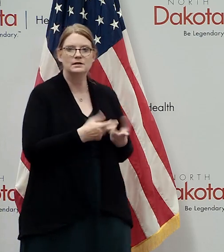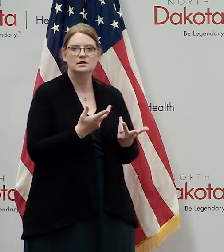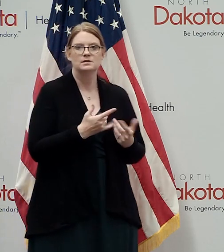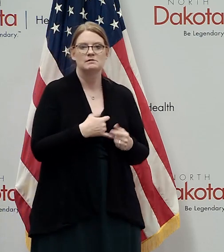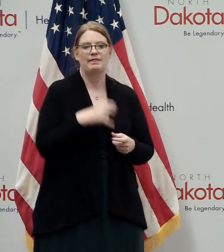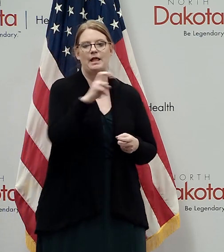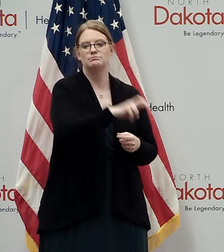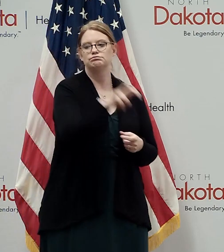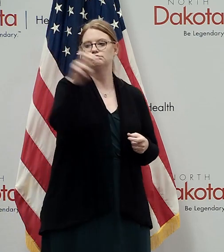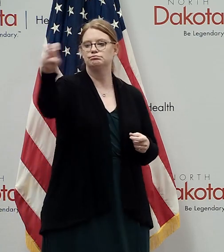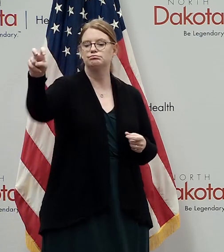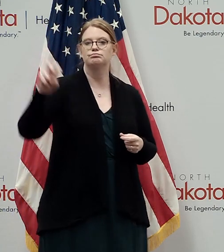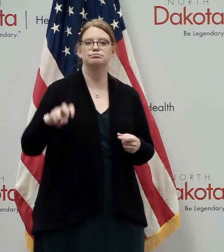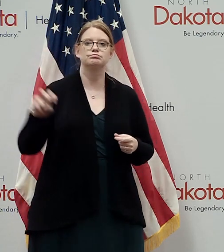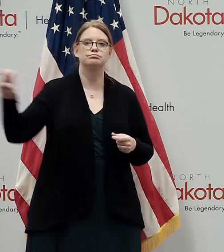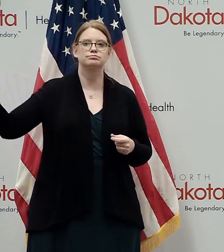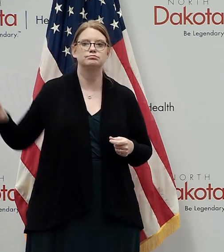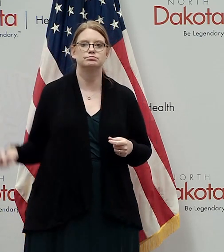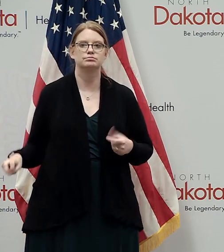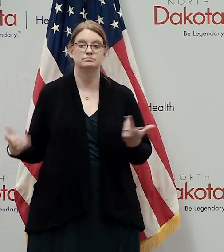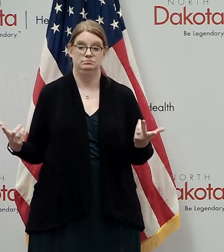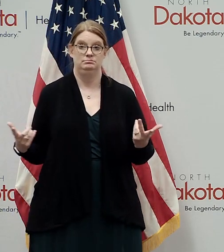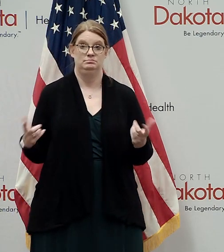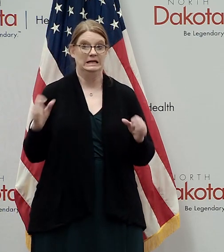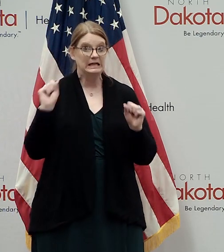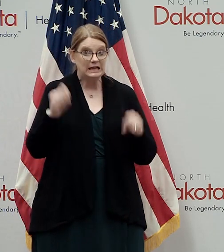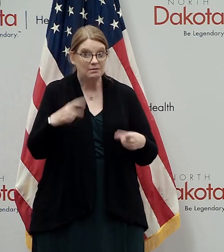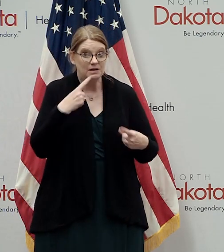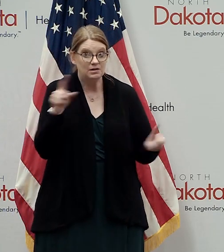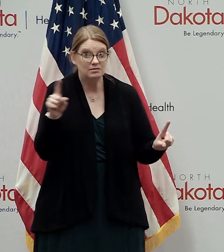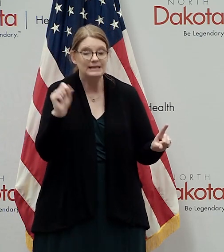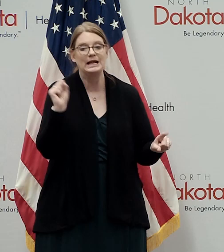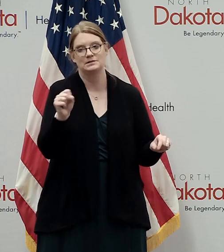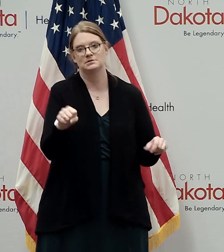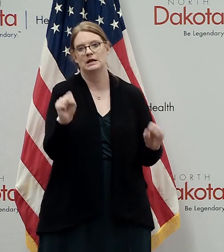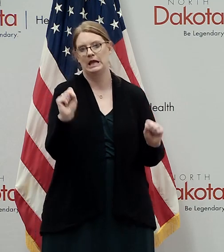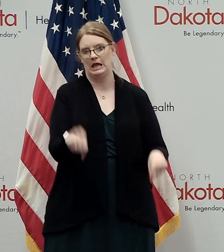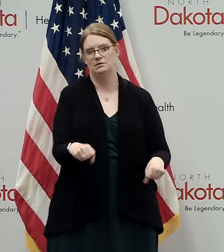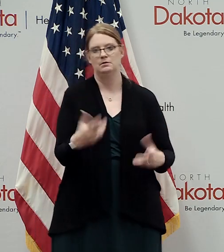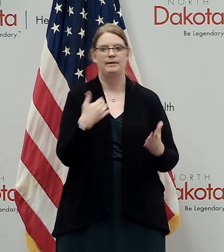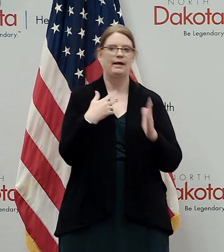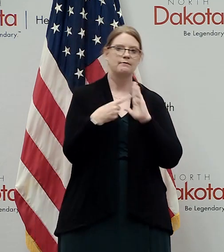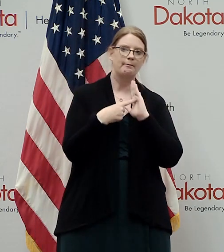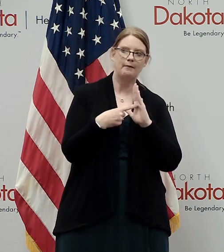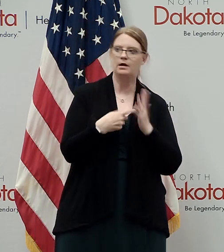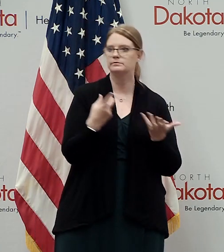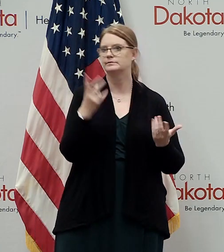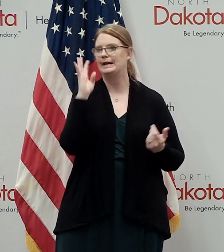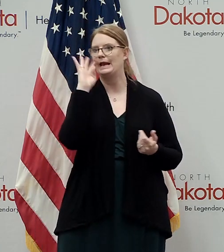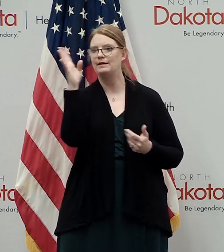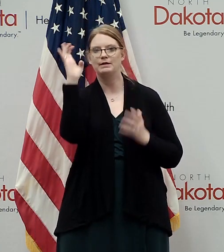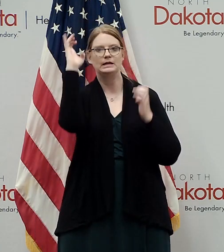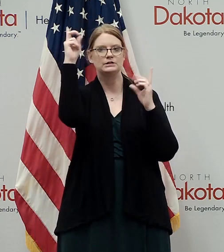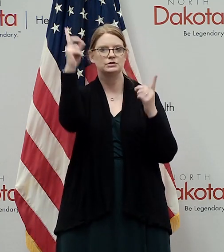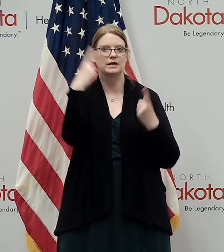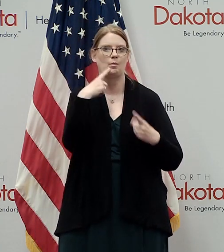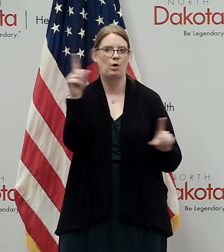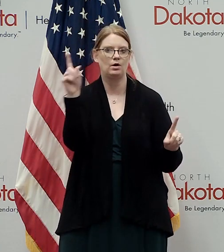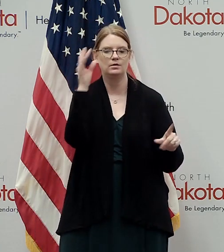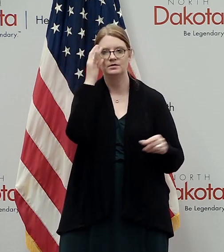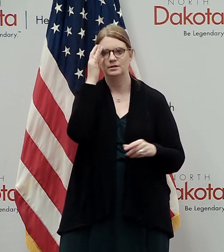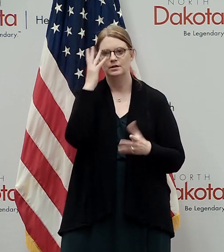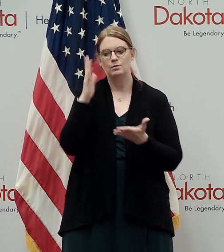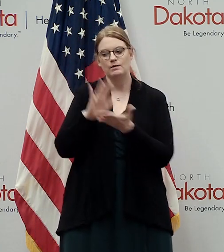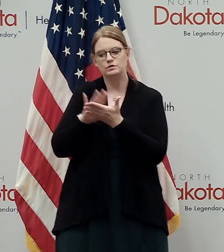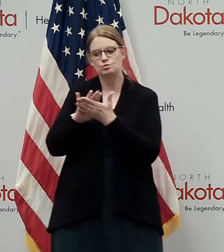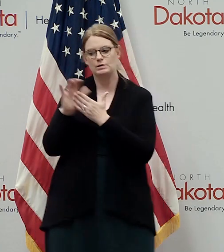teach students in different locations. So we know it can be done. It can be done in North Dakota. We got models of how innovative education can work. We got schools